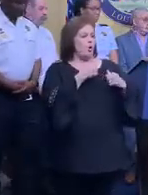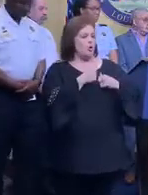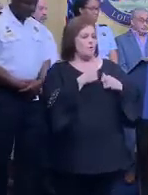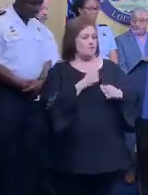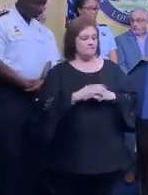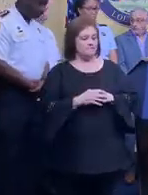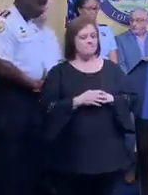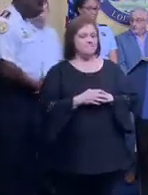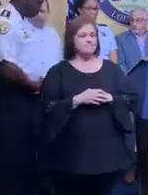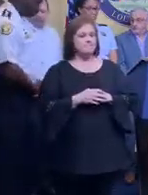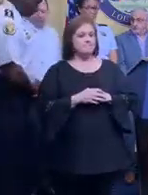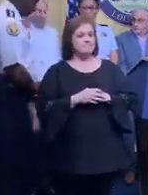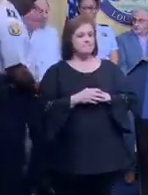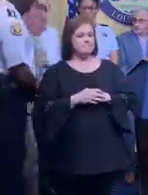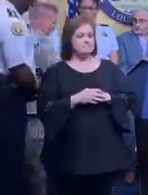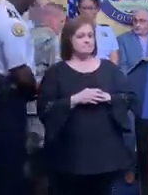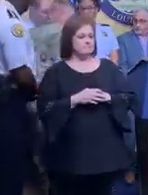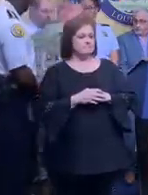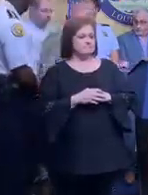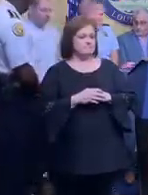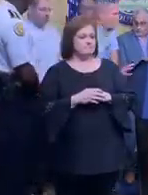Colonel.